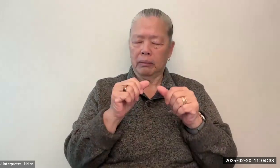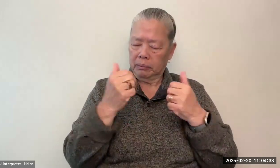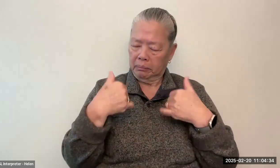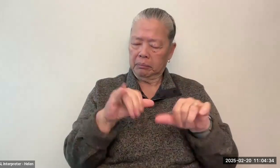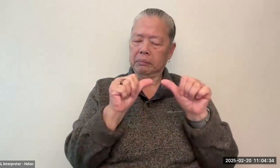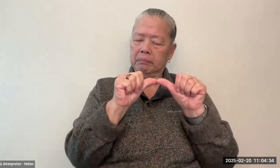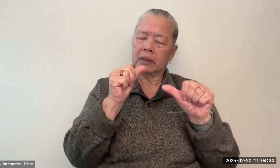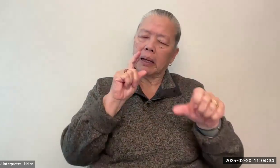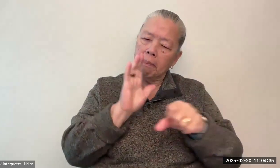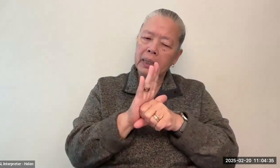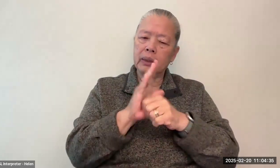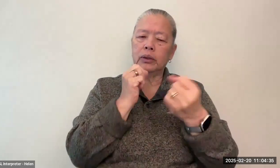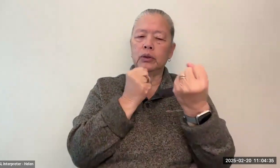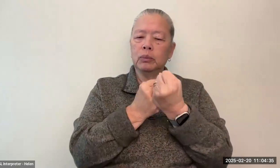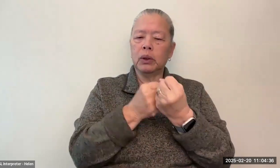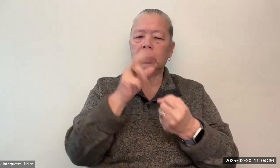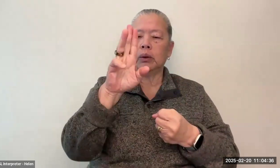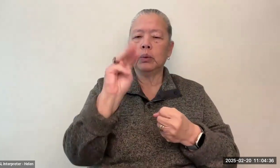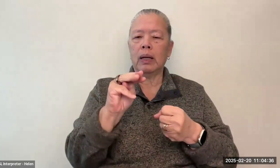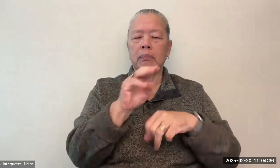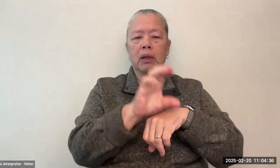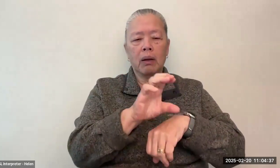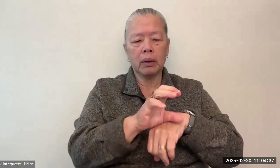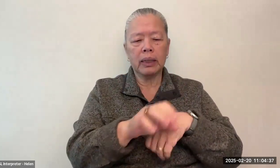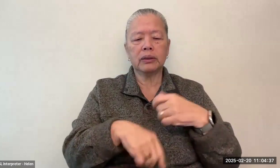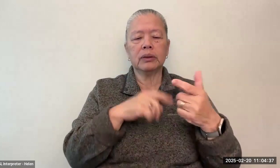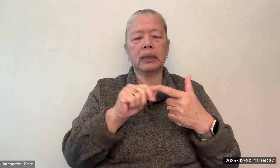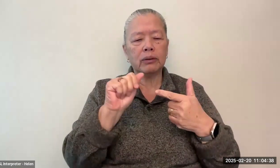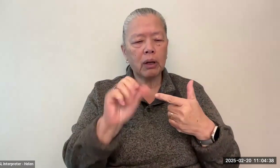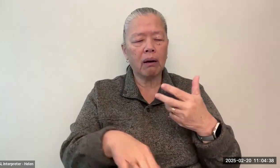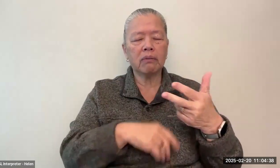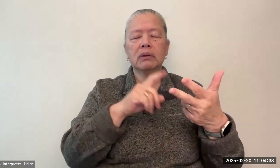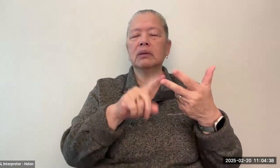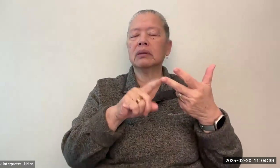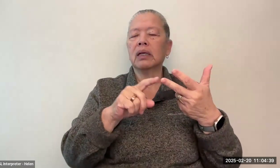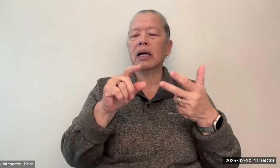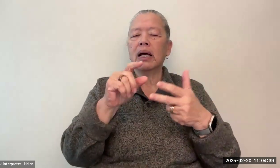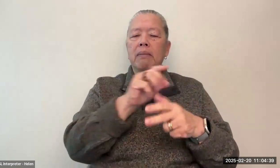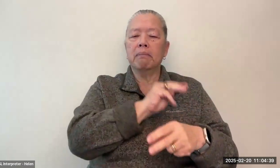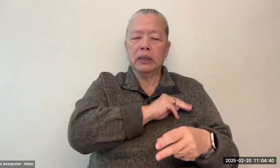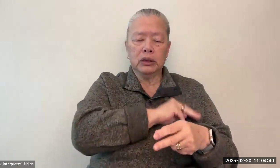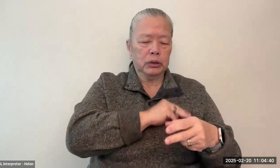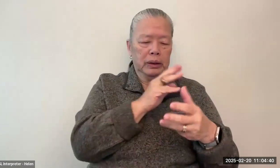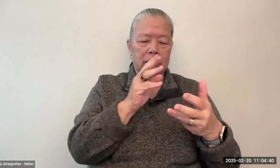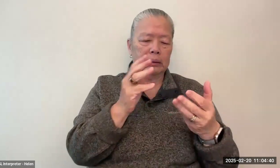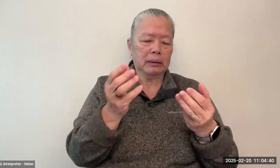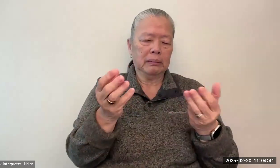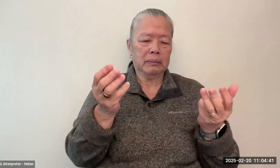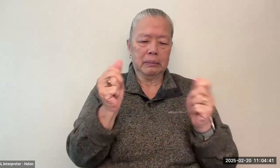supporting United Methodist congregations, conferences, and ministries wherever they are